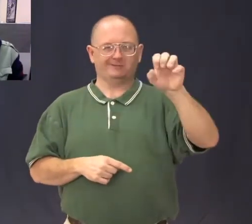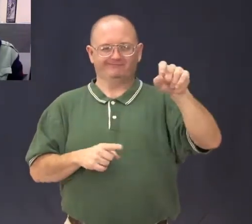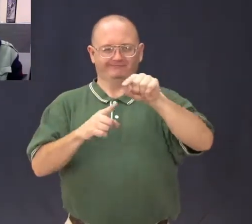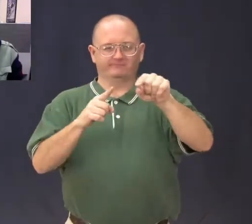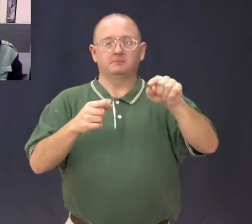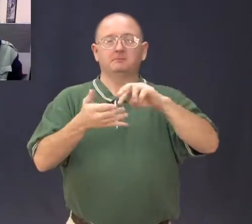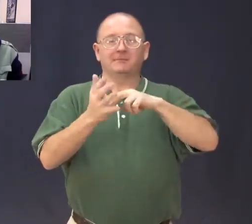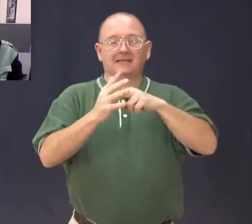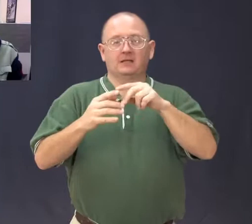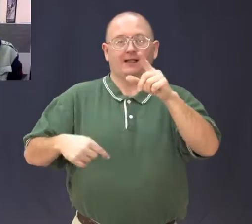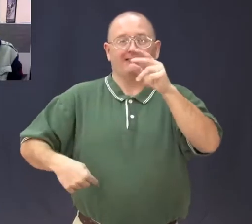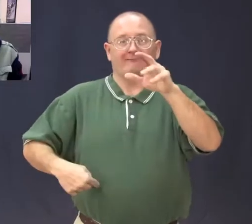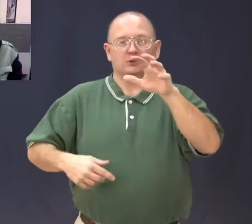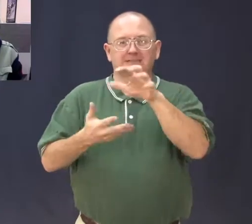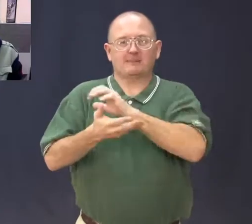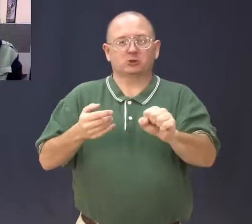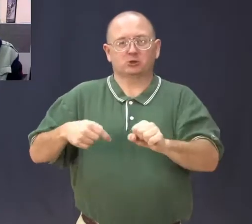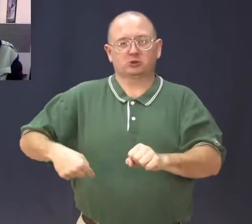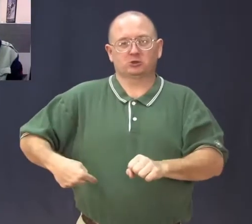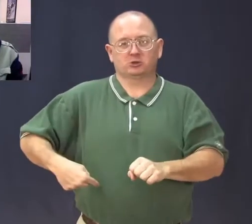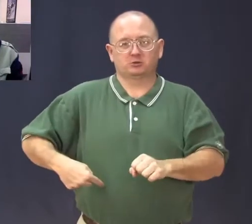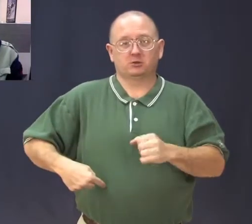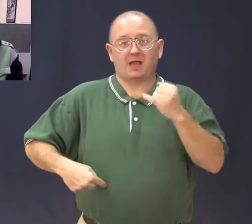cirrhosis of the liver because of my drinking problem.